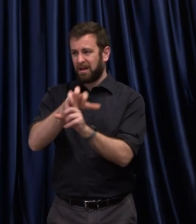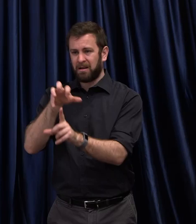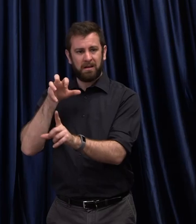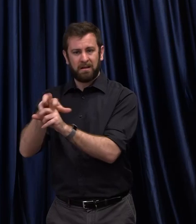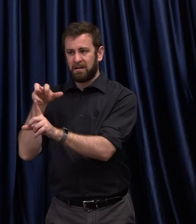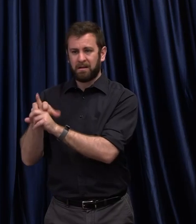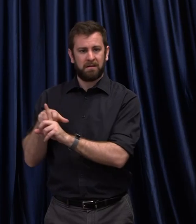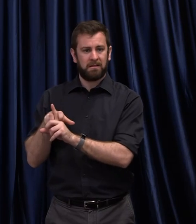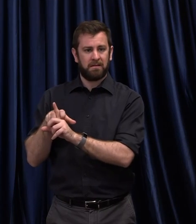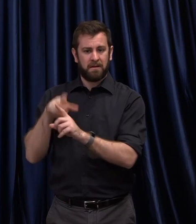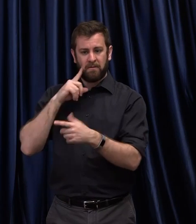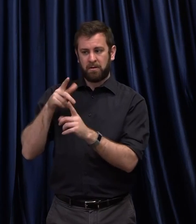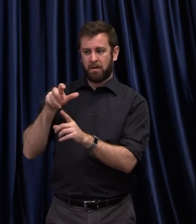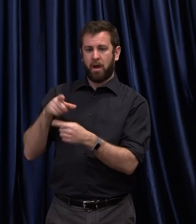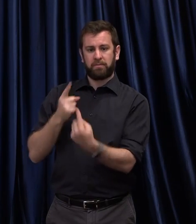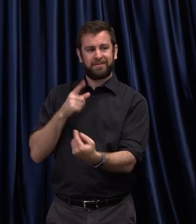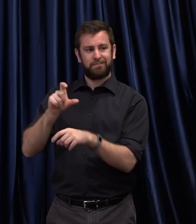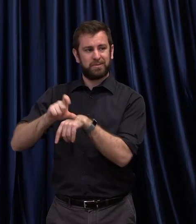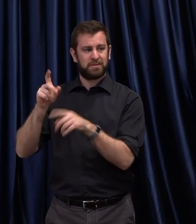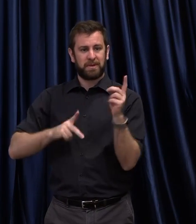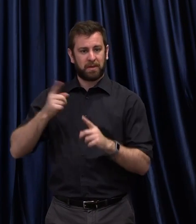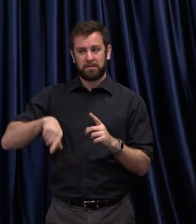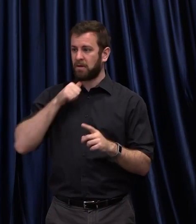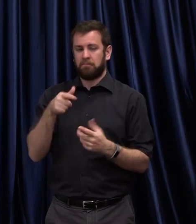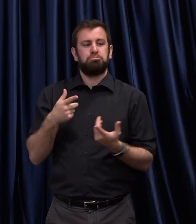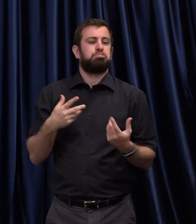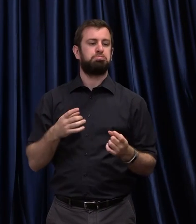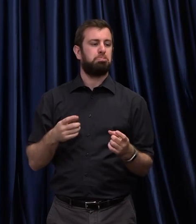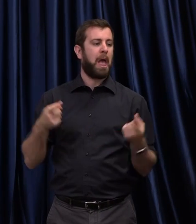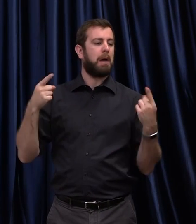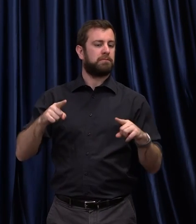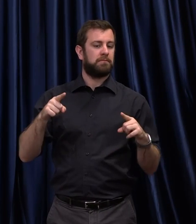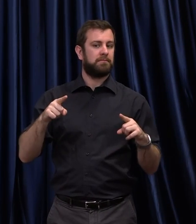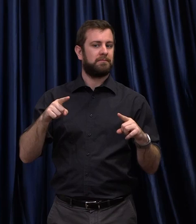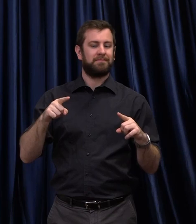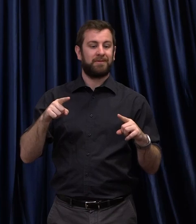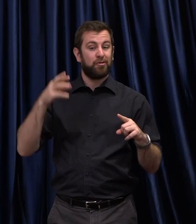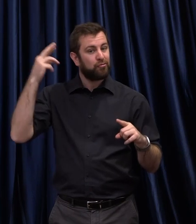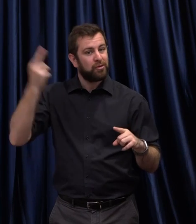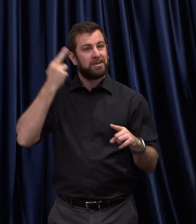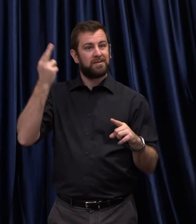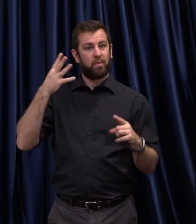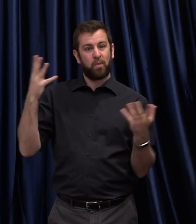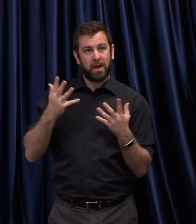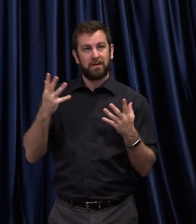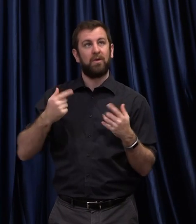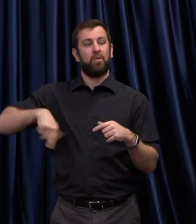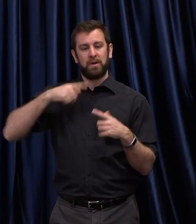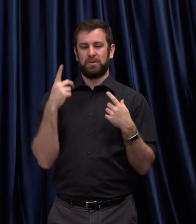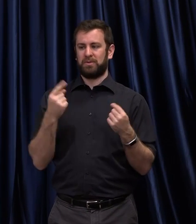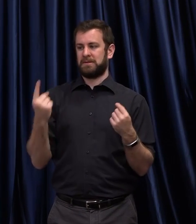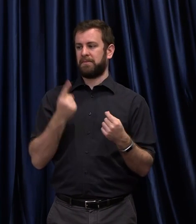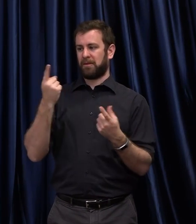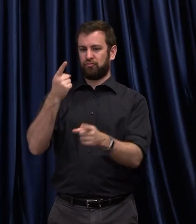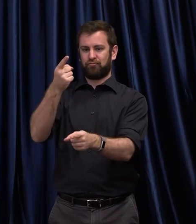chance. It is because we are doing something right. It is because we represent